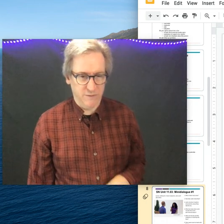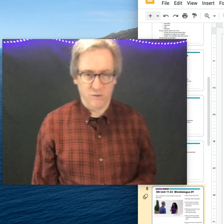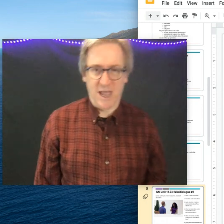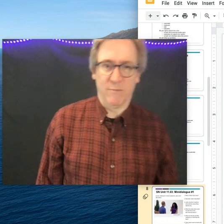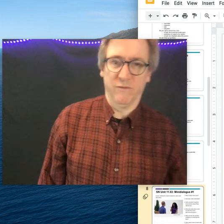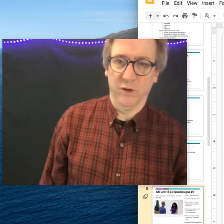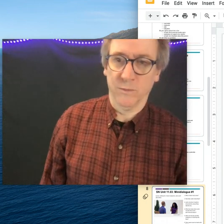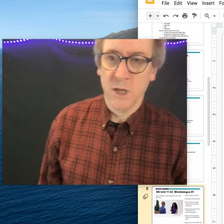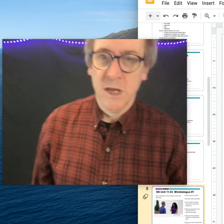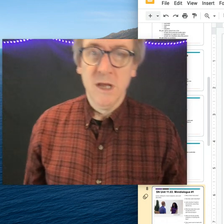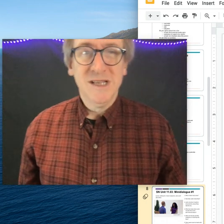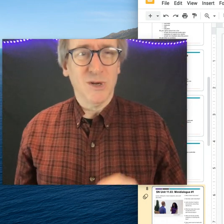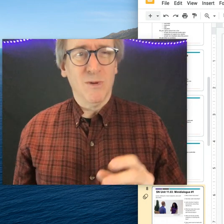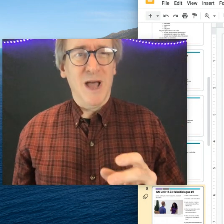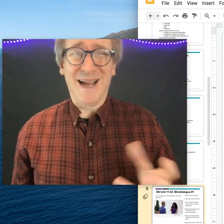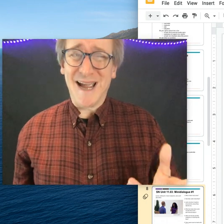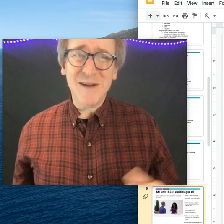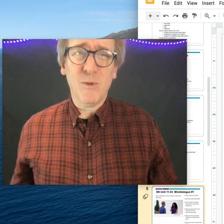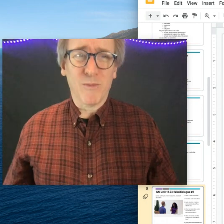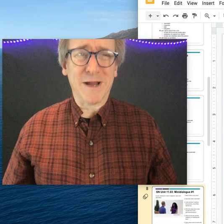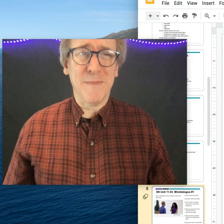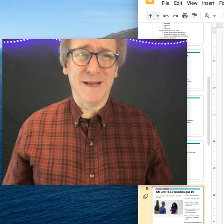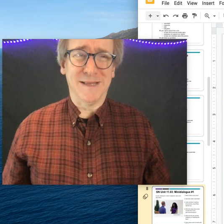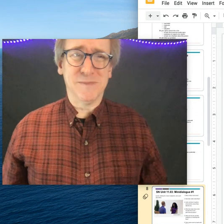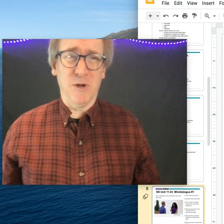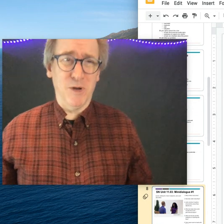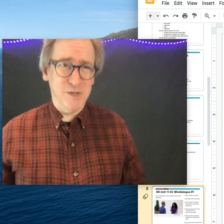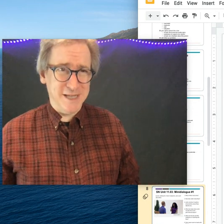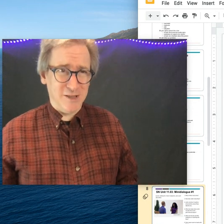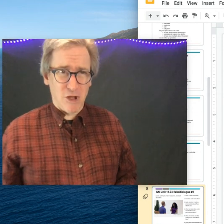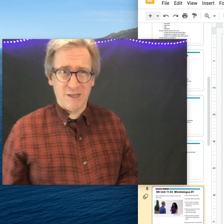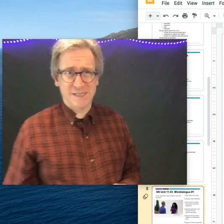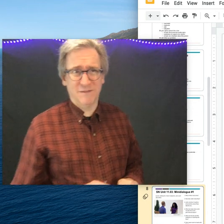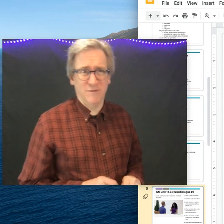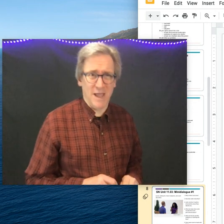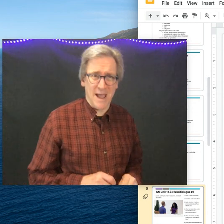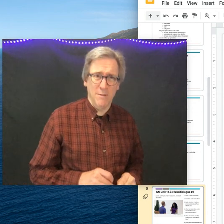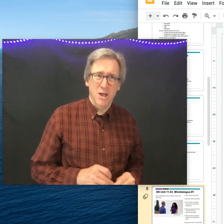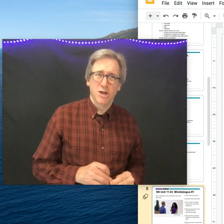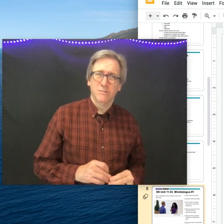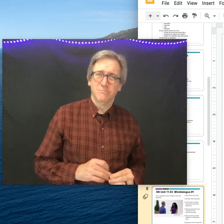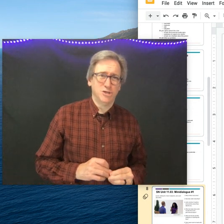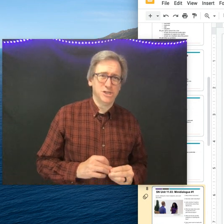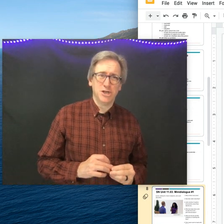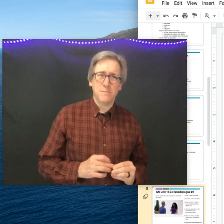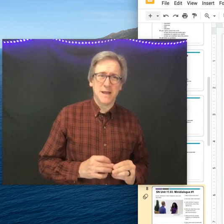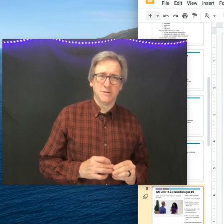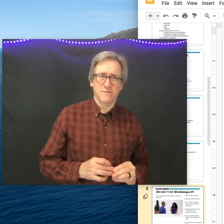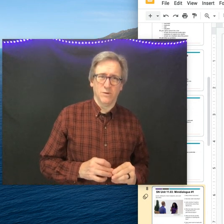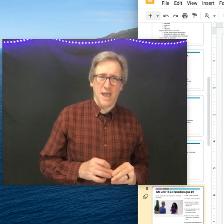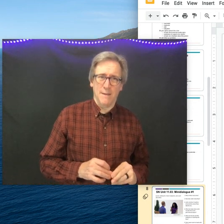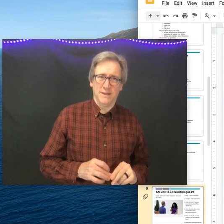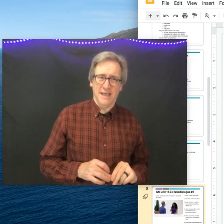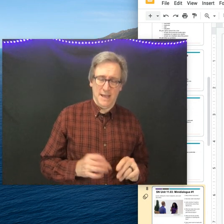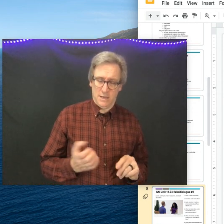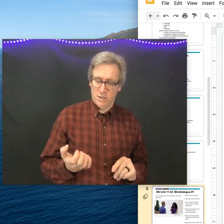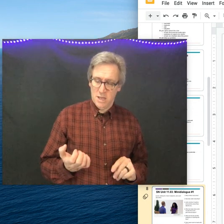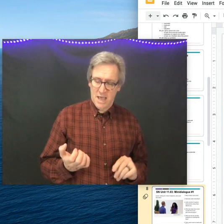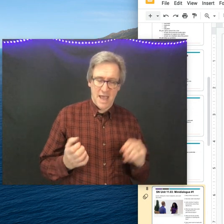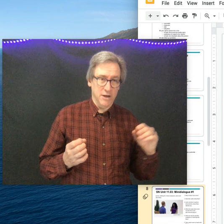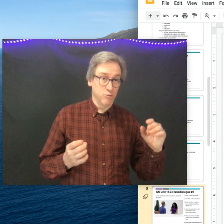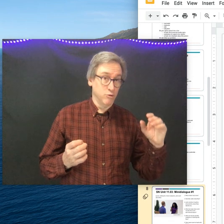DVD vocab review. So I kind of will recommend at this point, when you see a long list of vocab, just jump down to the vocab at the